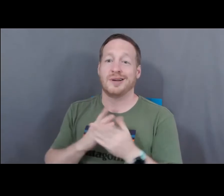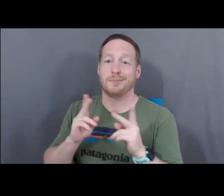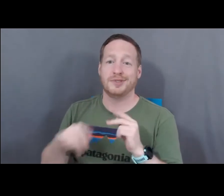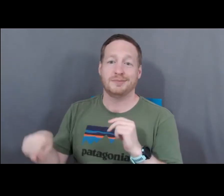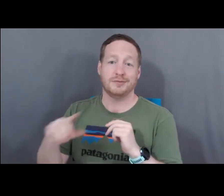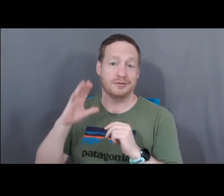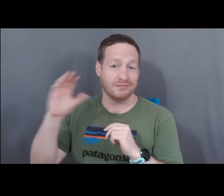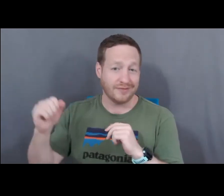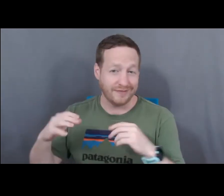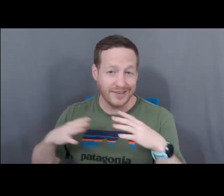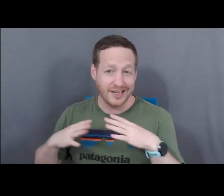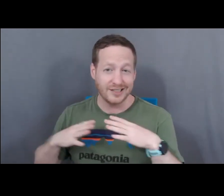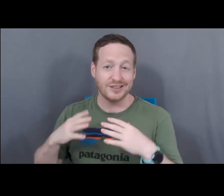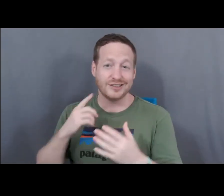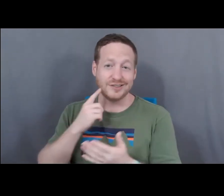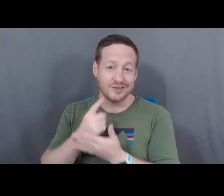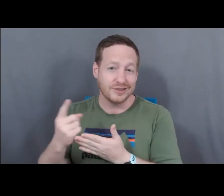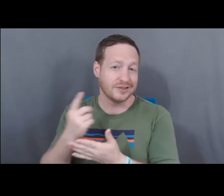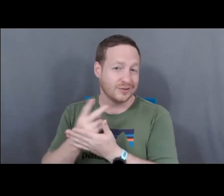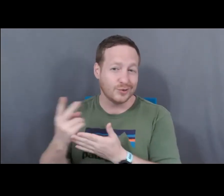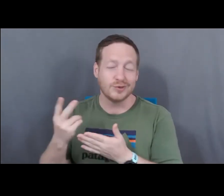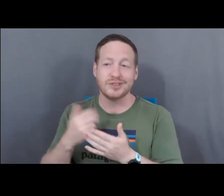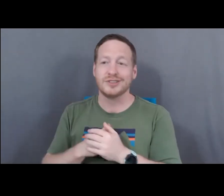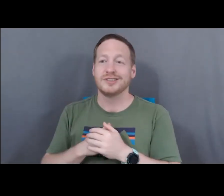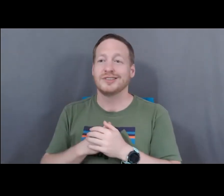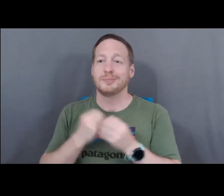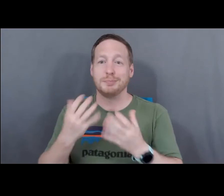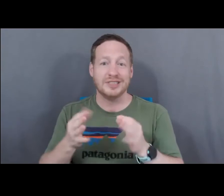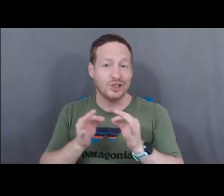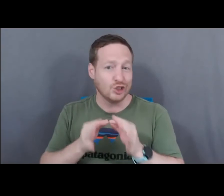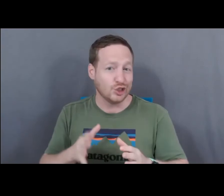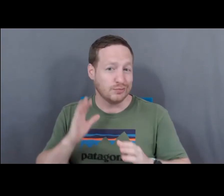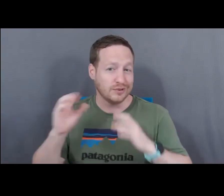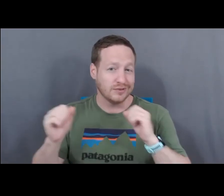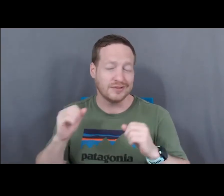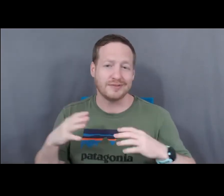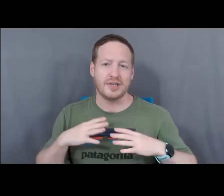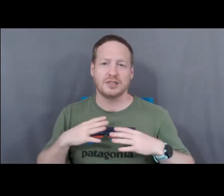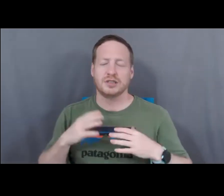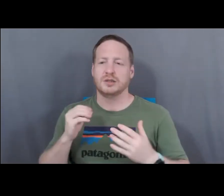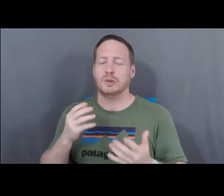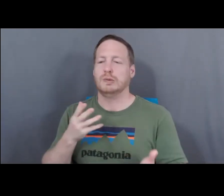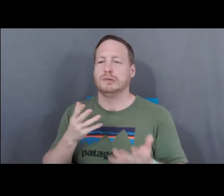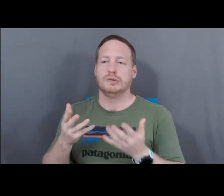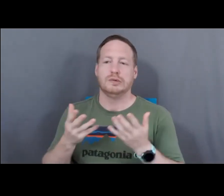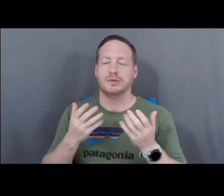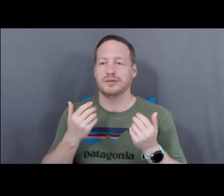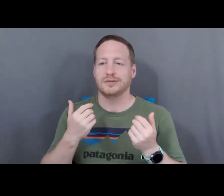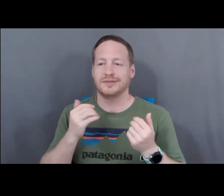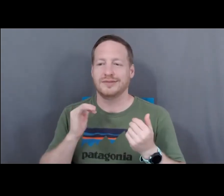several conflicts. I also know some people are maybe heading on vacation in a couple of weeks of August. Interpreters may be